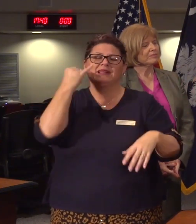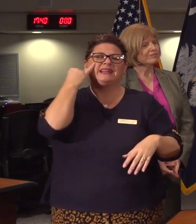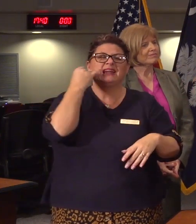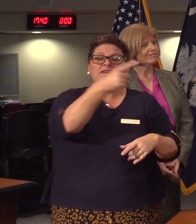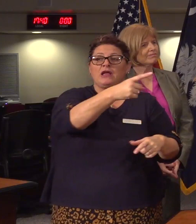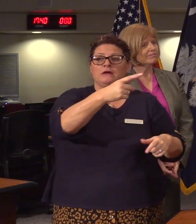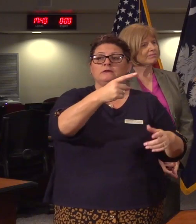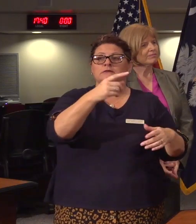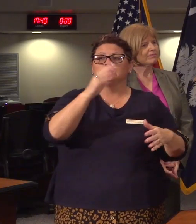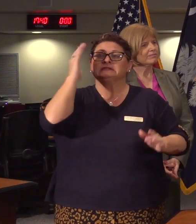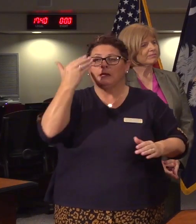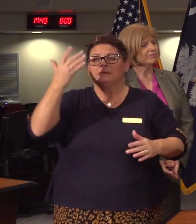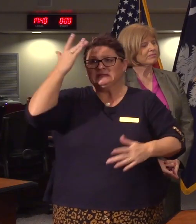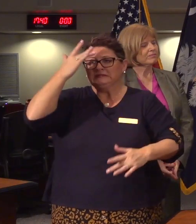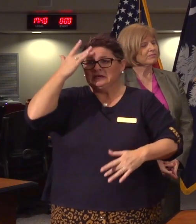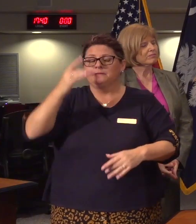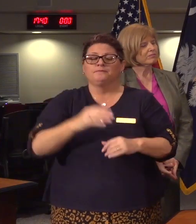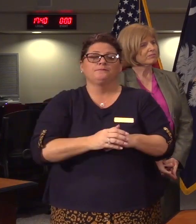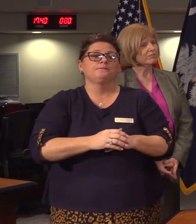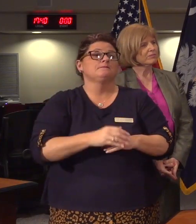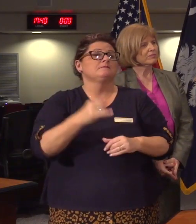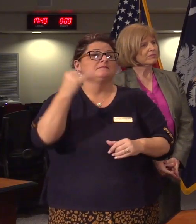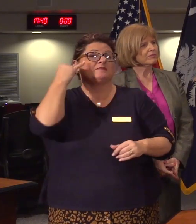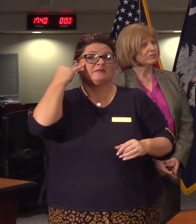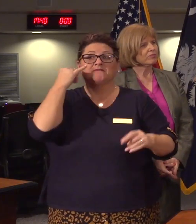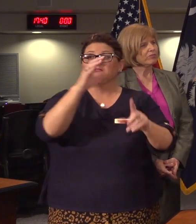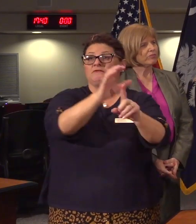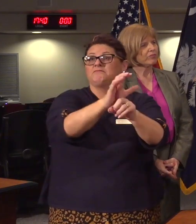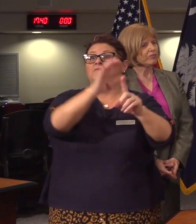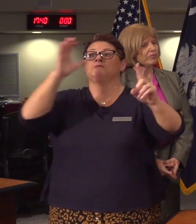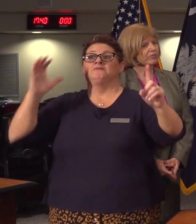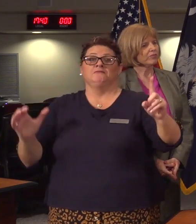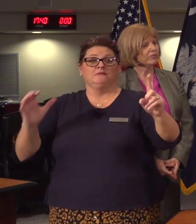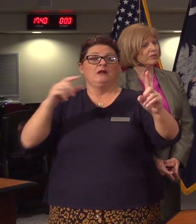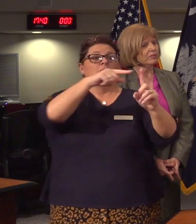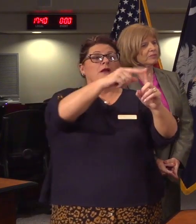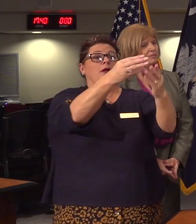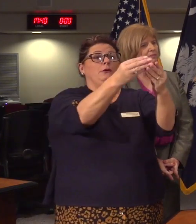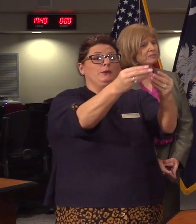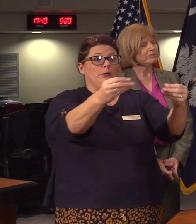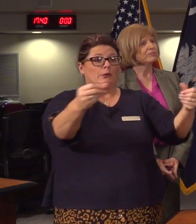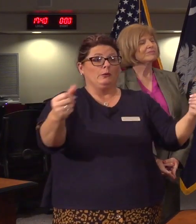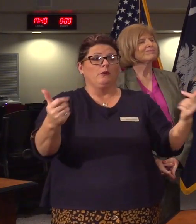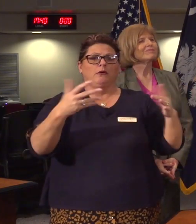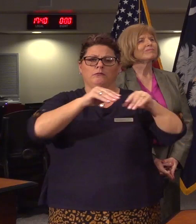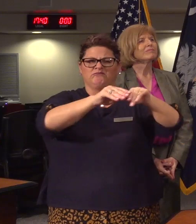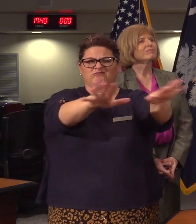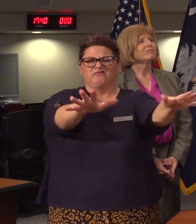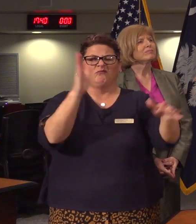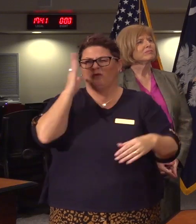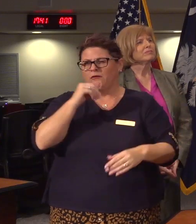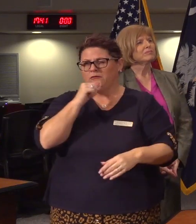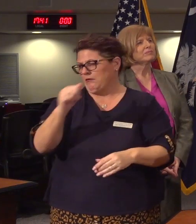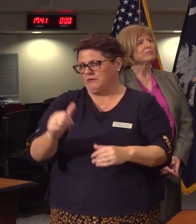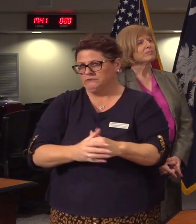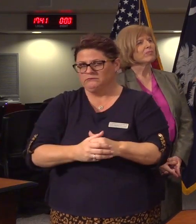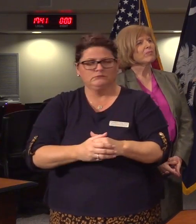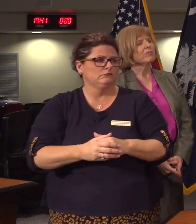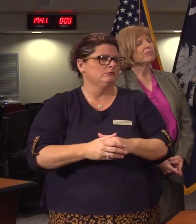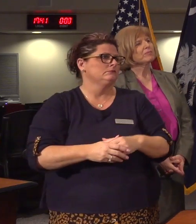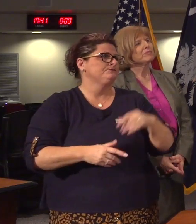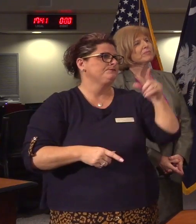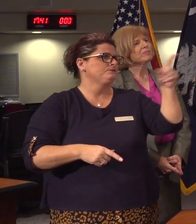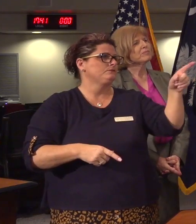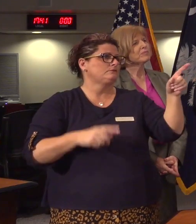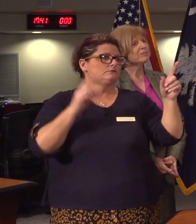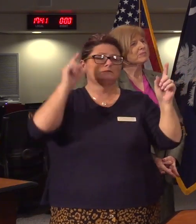those social distancing measures are successful, then that will limit the spread of disease in our communities. Speaking of social distancing,